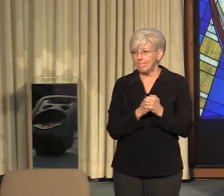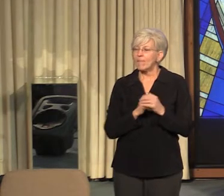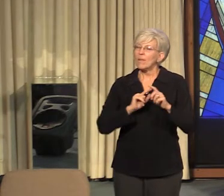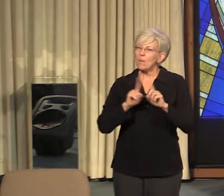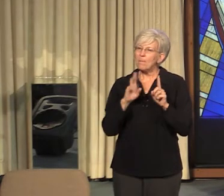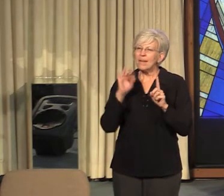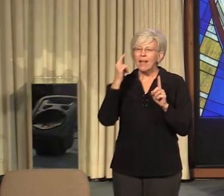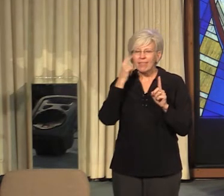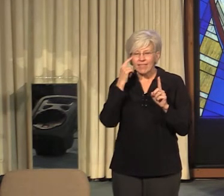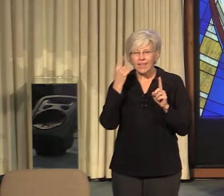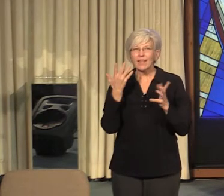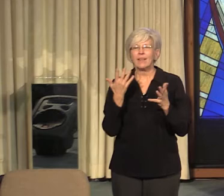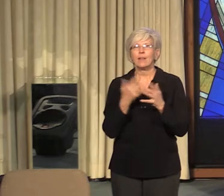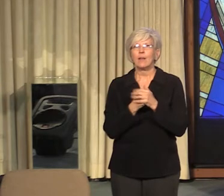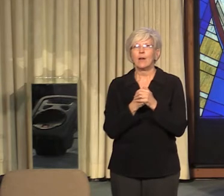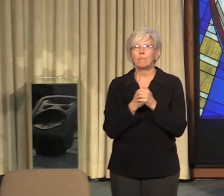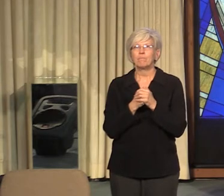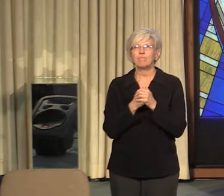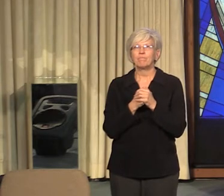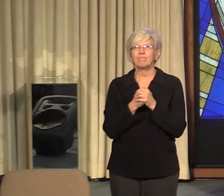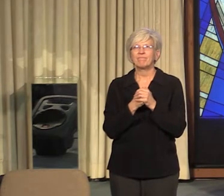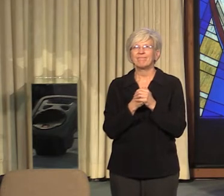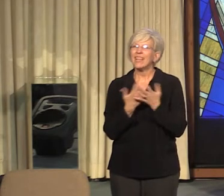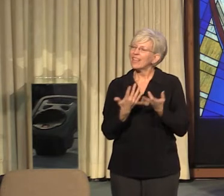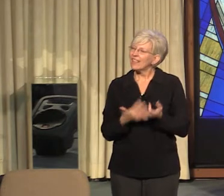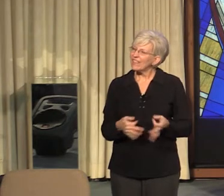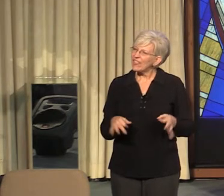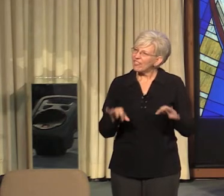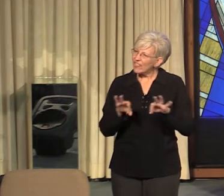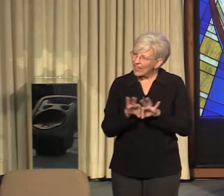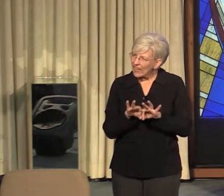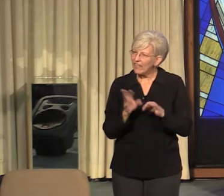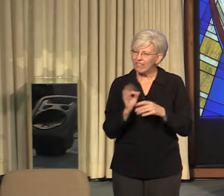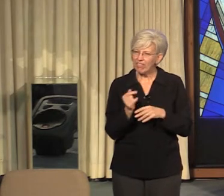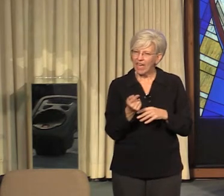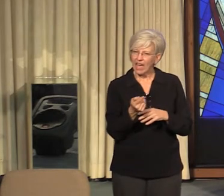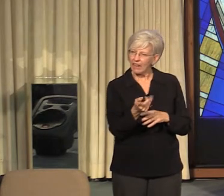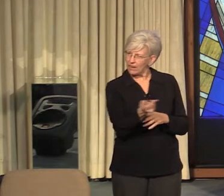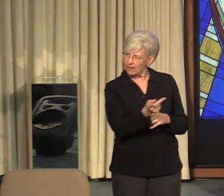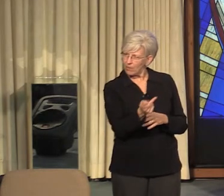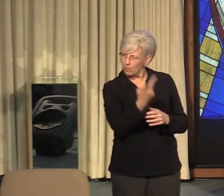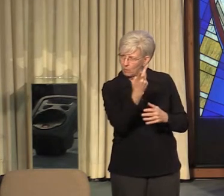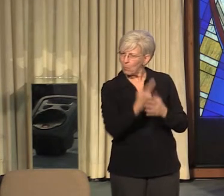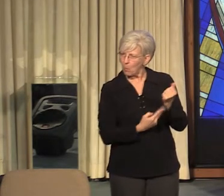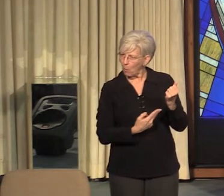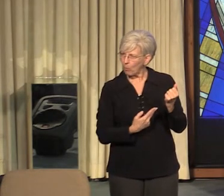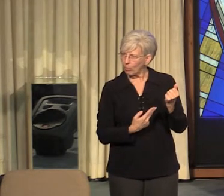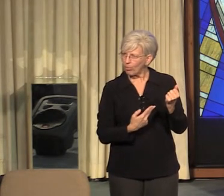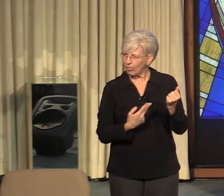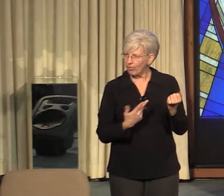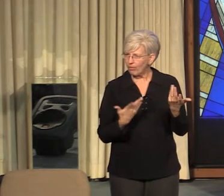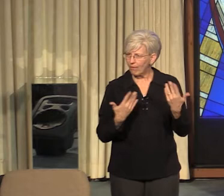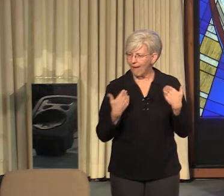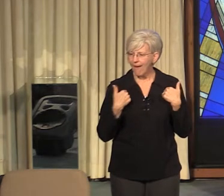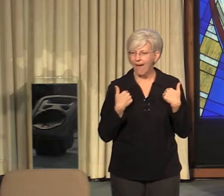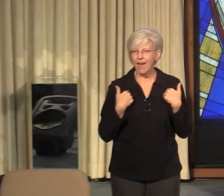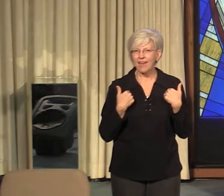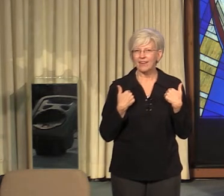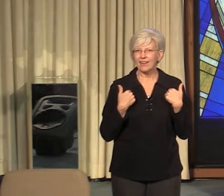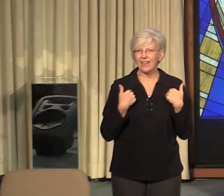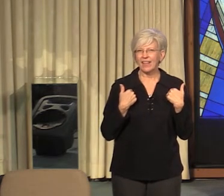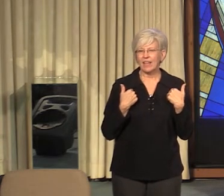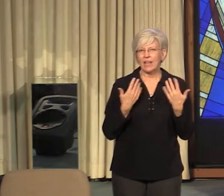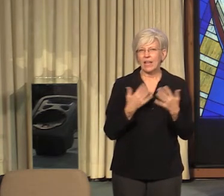But I think the thing that he and Myrtle both had that is not